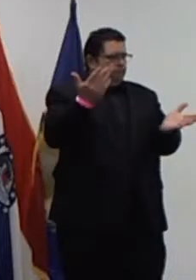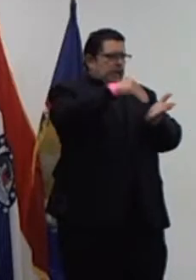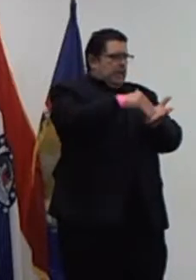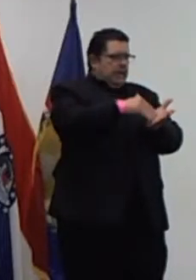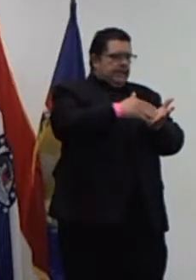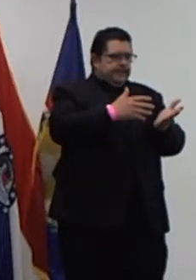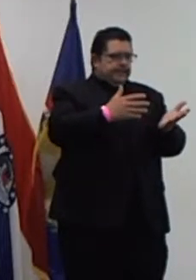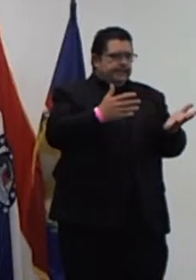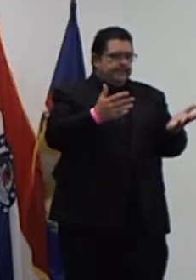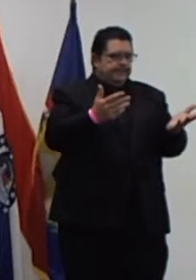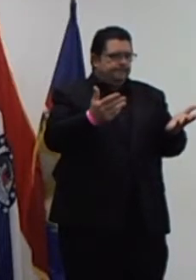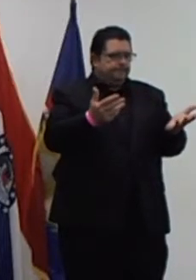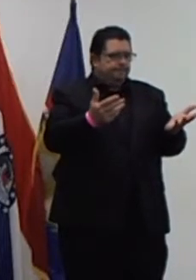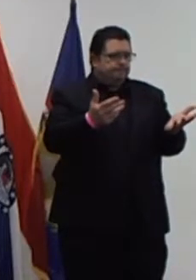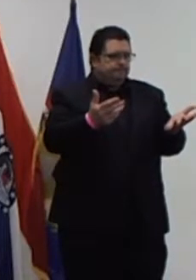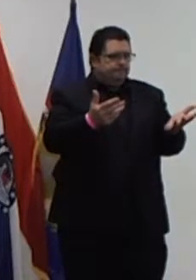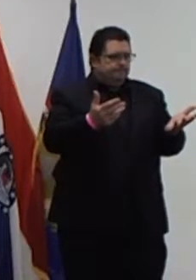again,